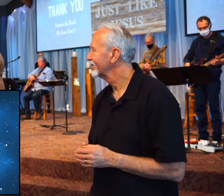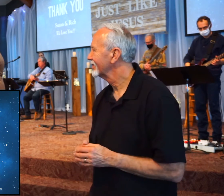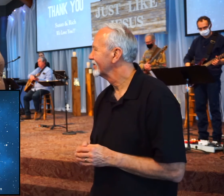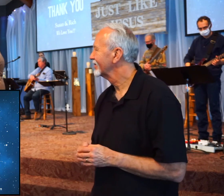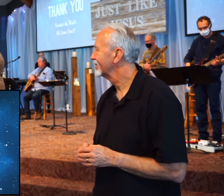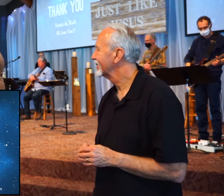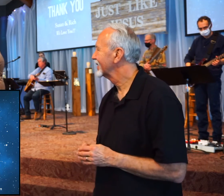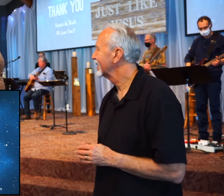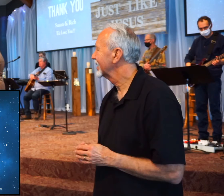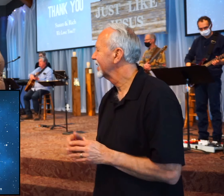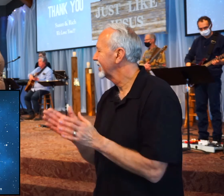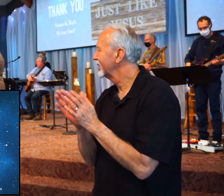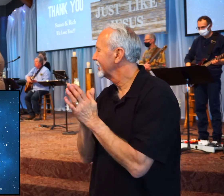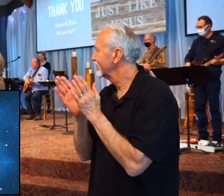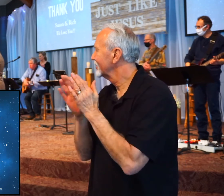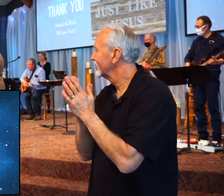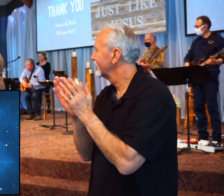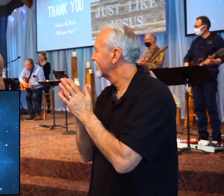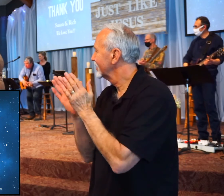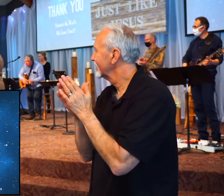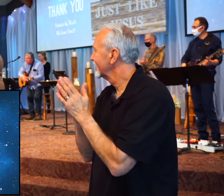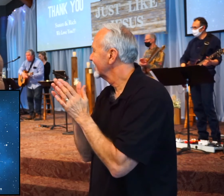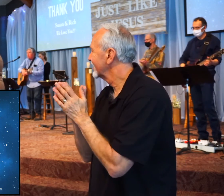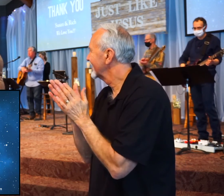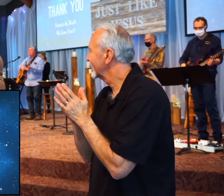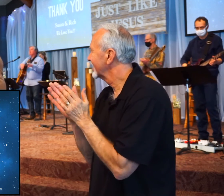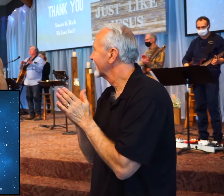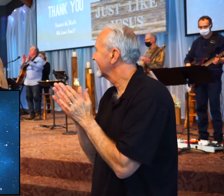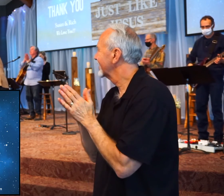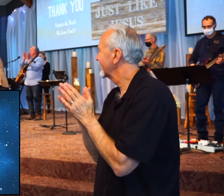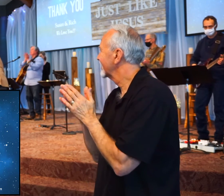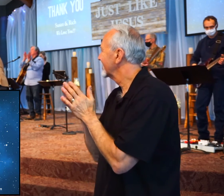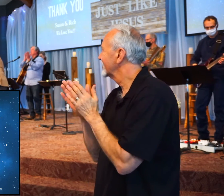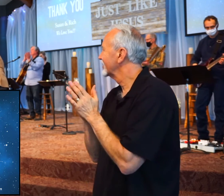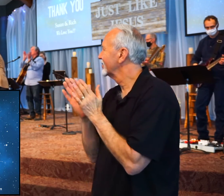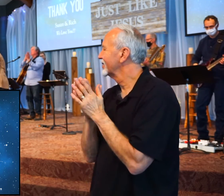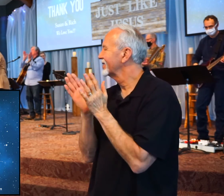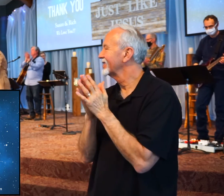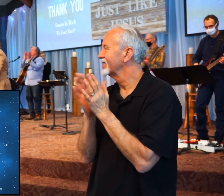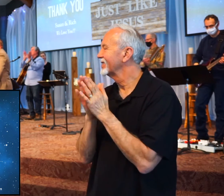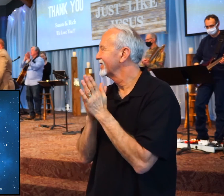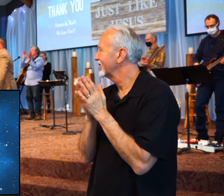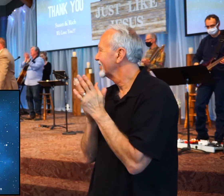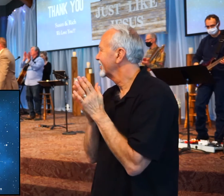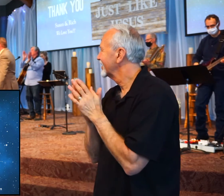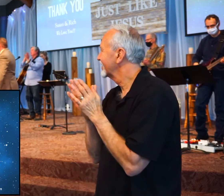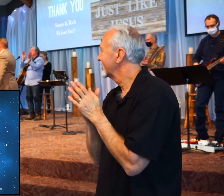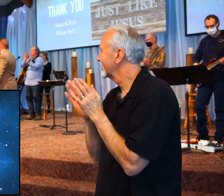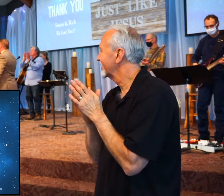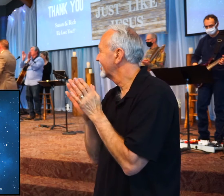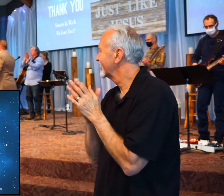Let's make them feel special. Can we do that? Right here.